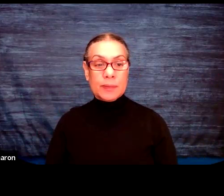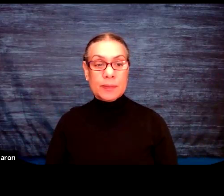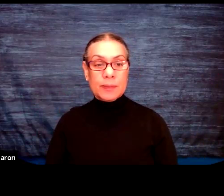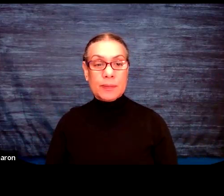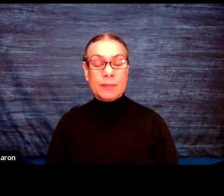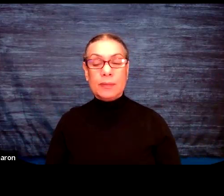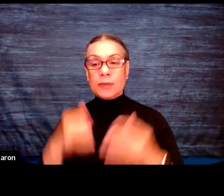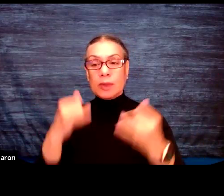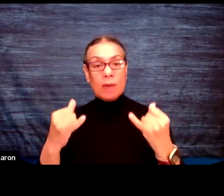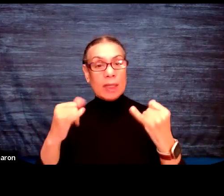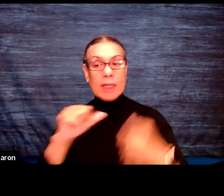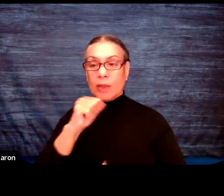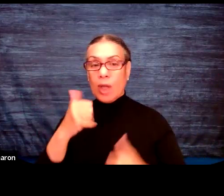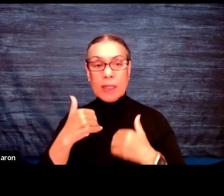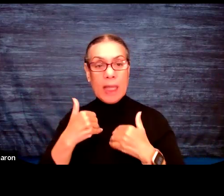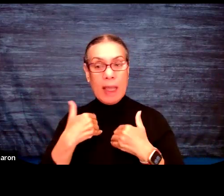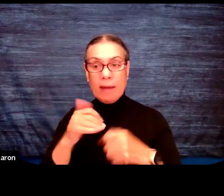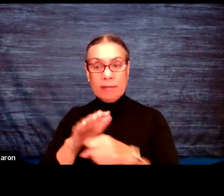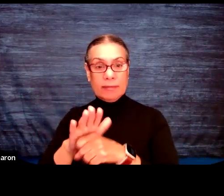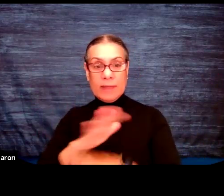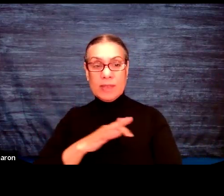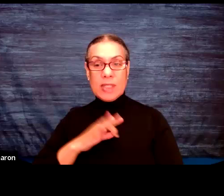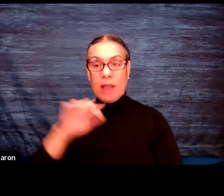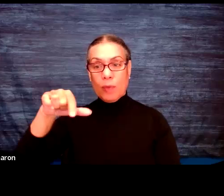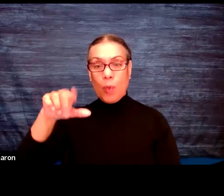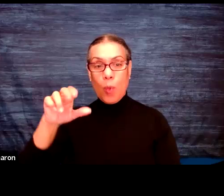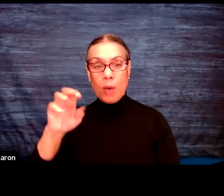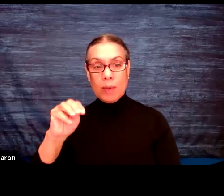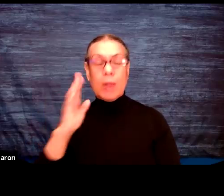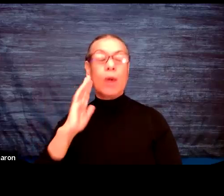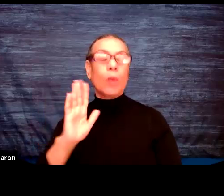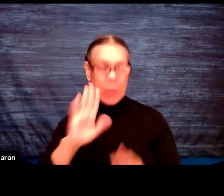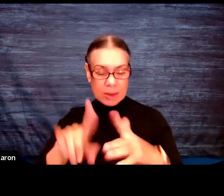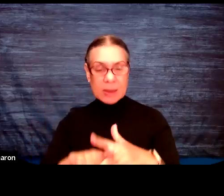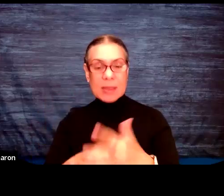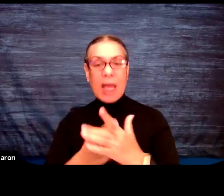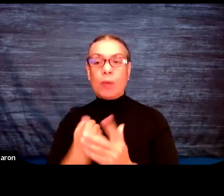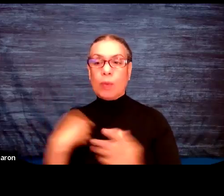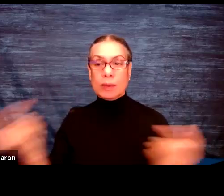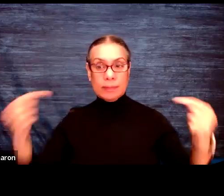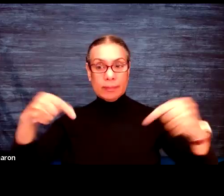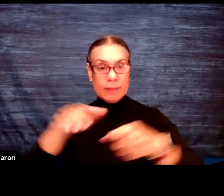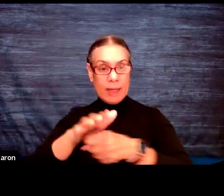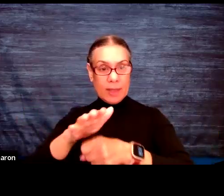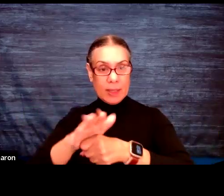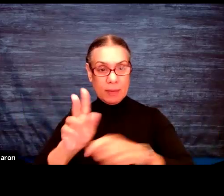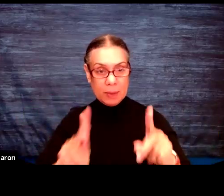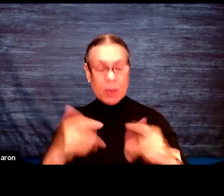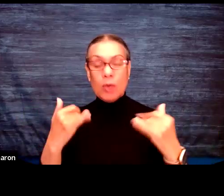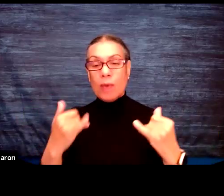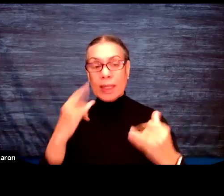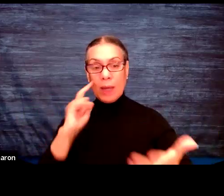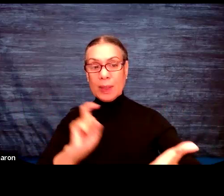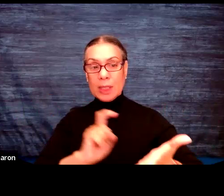We currently do not have a quorum. Our official meeting will begin once a quorum is established. I will acknowledge the presence of